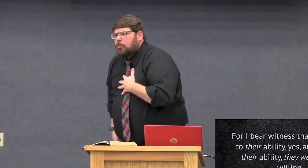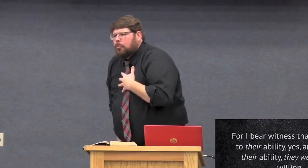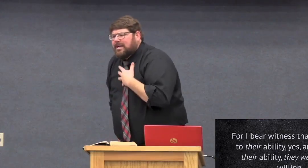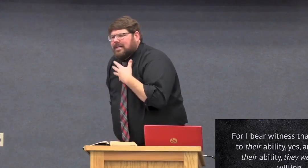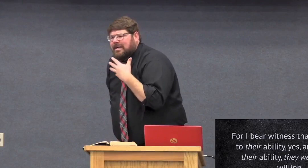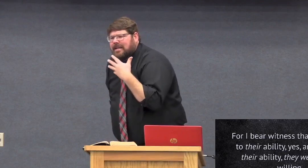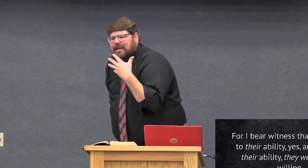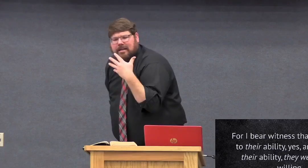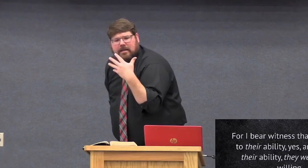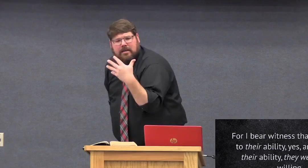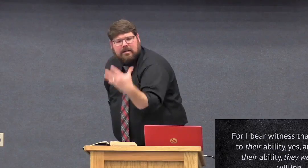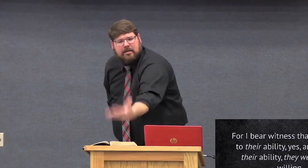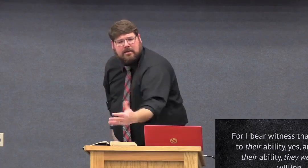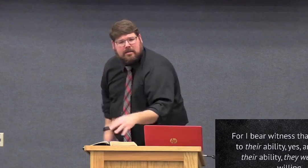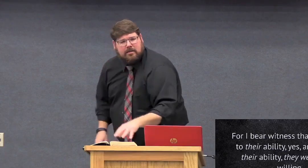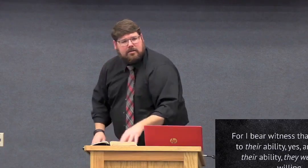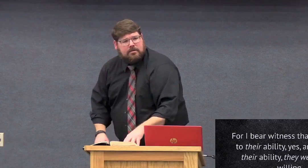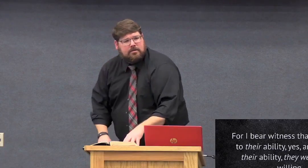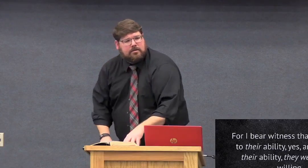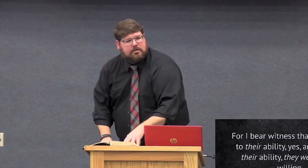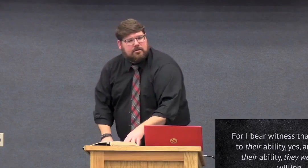word? Willing.